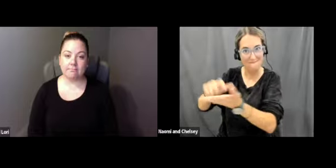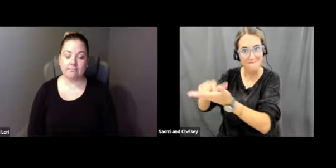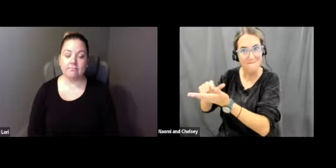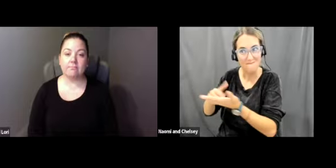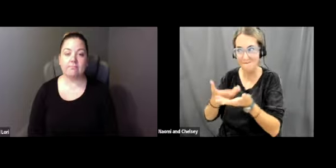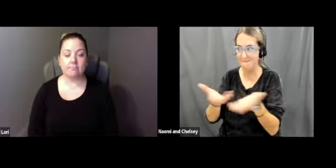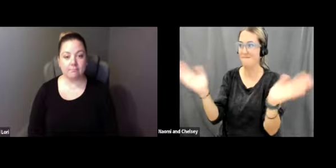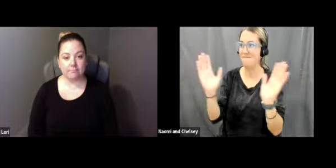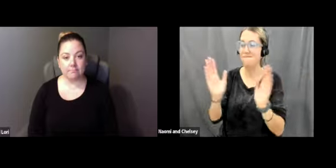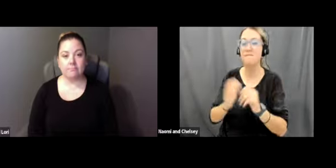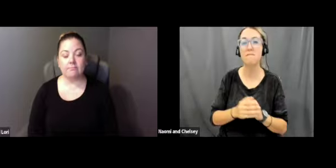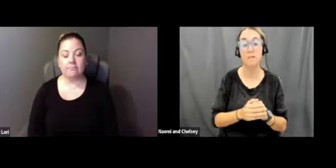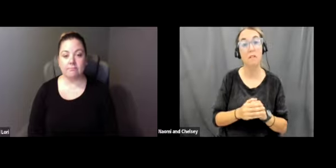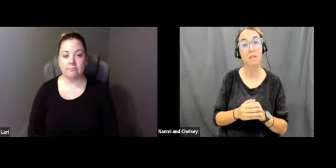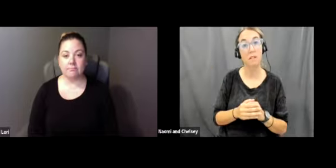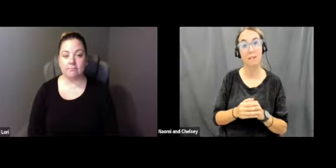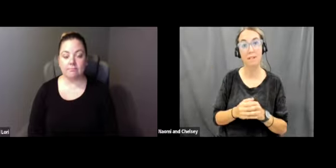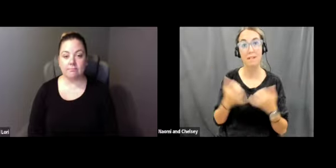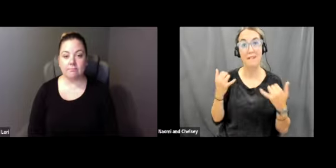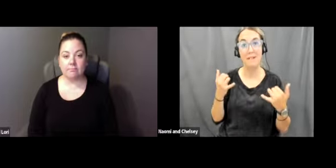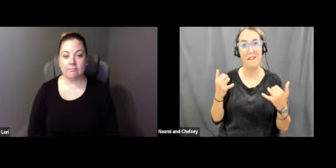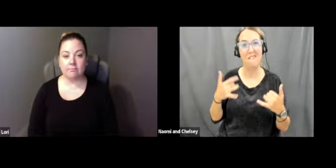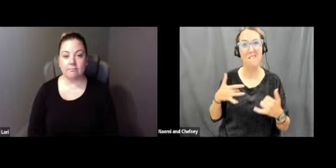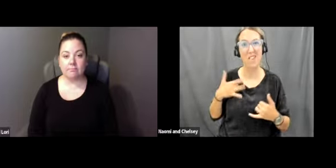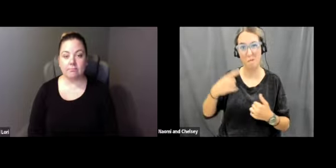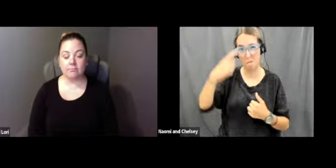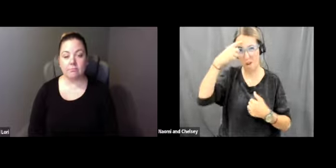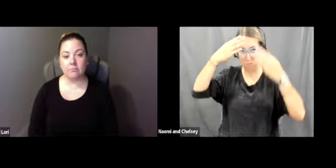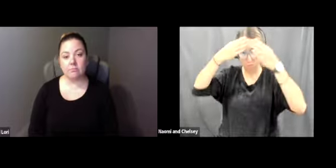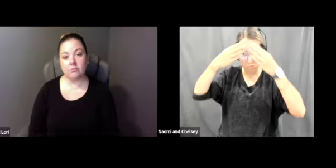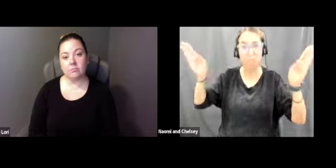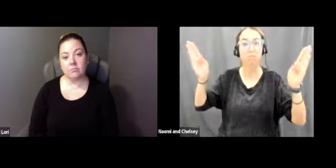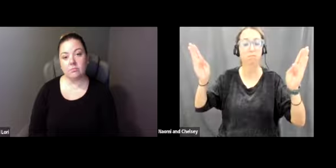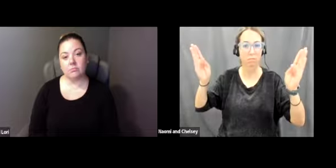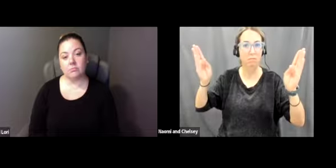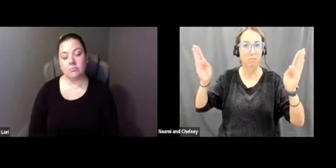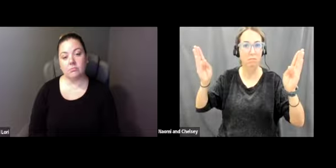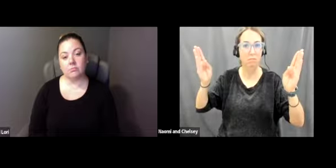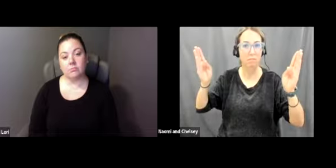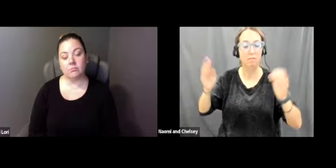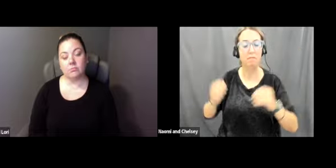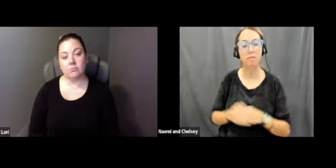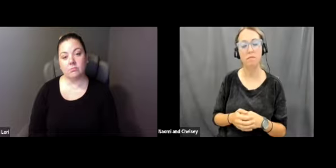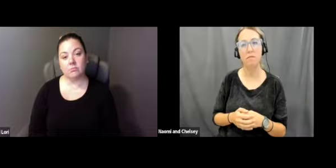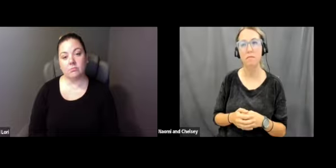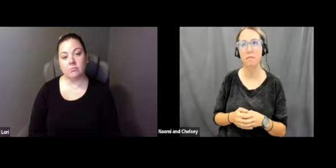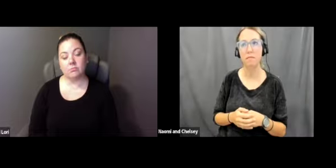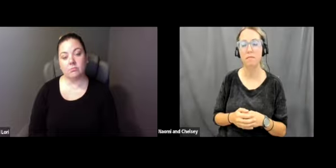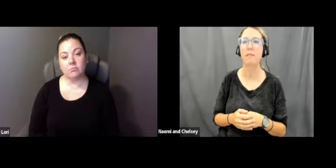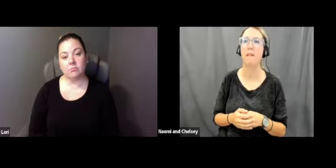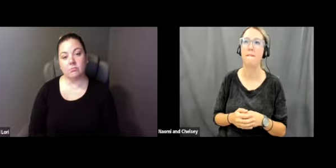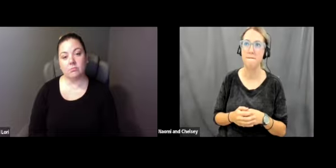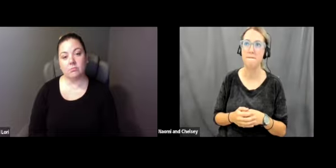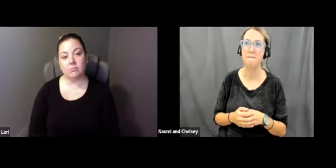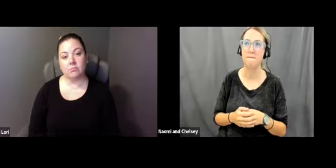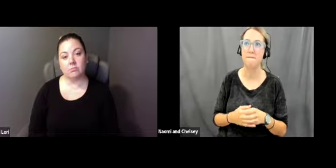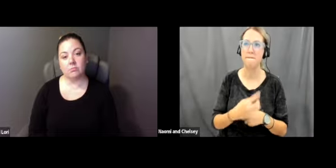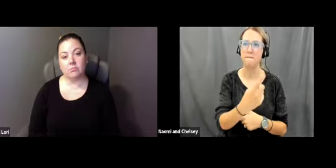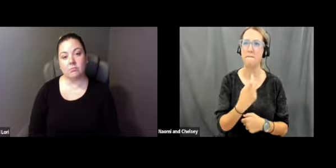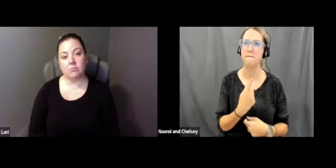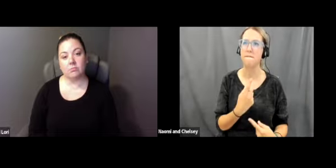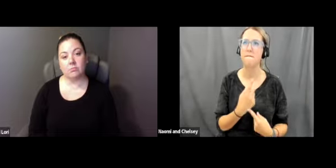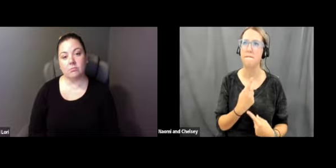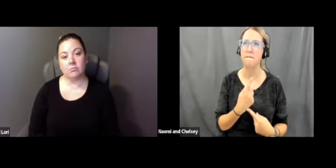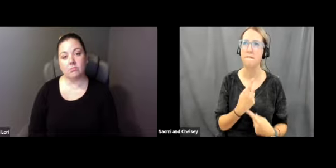that was pretty eye-opening for me. But I would say my first experience with diet